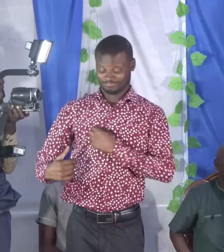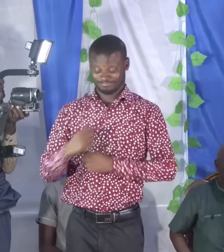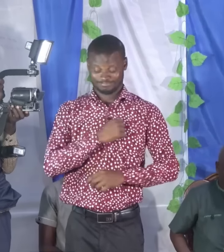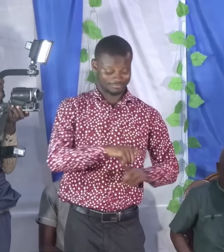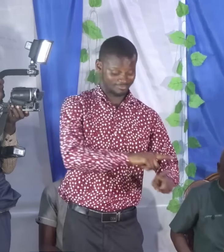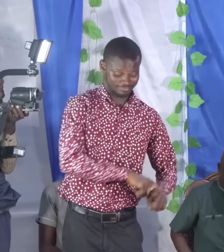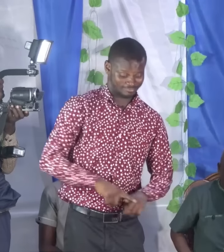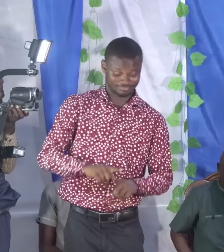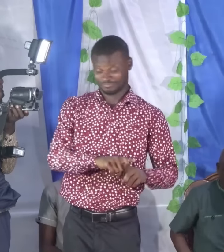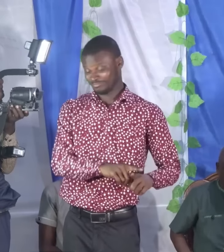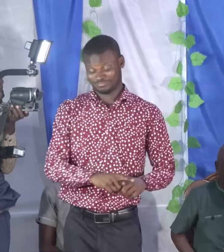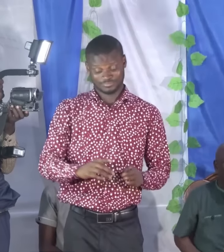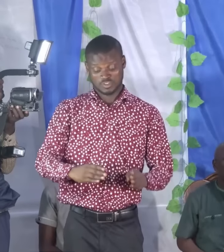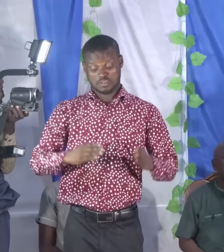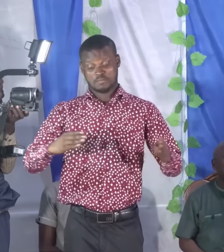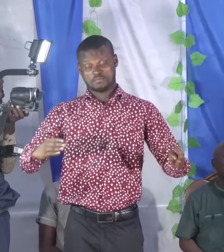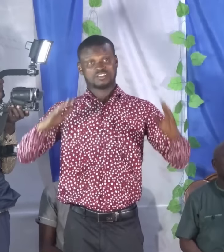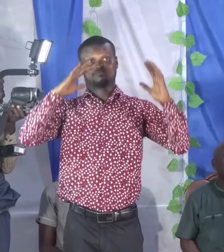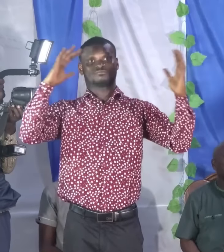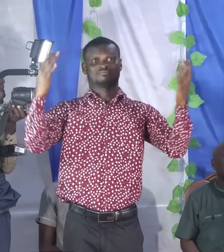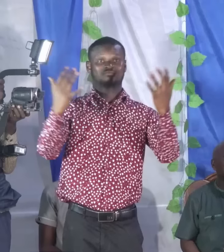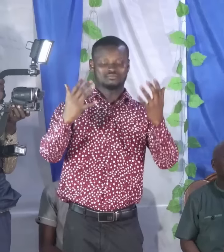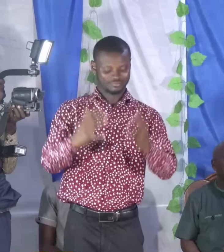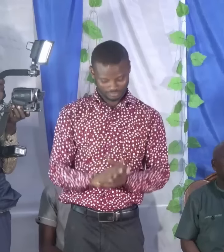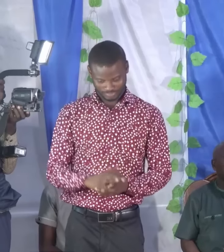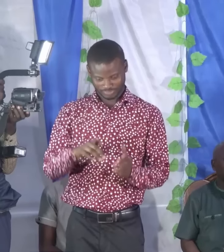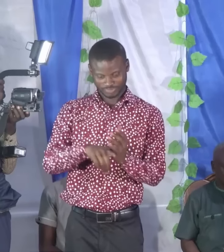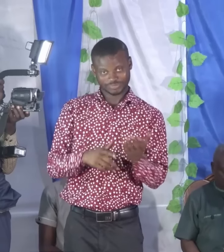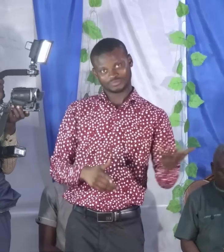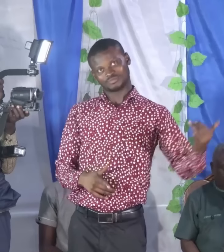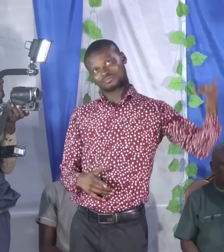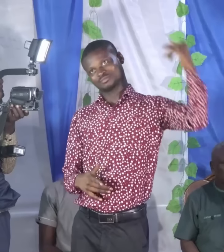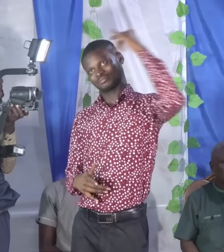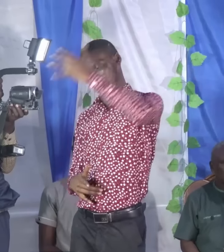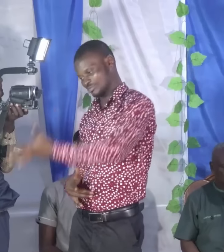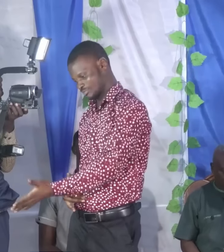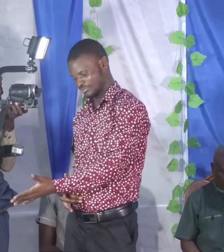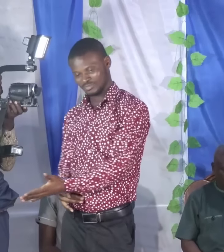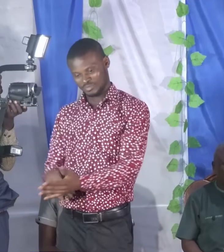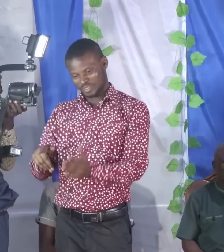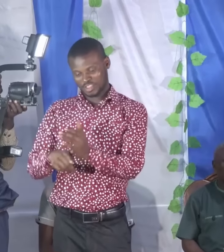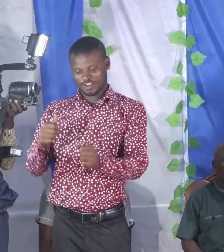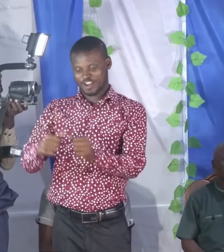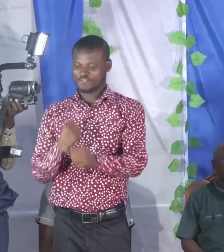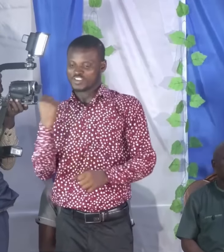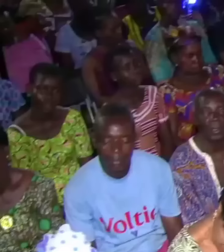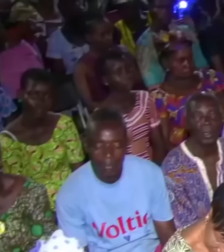kwade me me da bia na fa ta kwade you fufo ni bi ye atra kam ye konkurase ye chasa